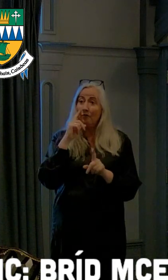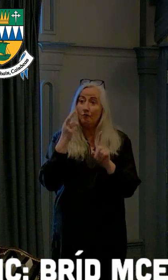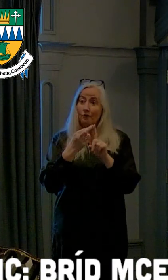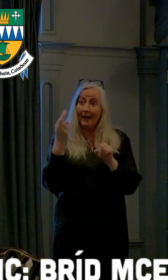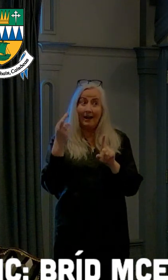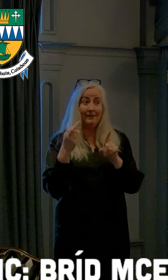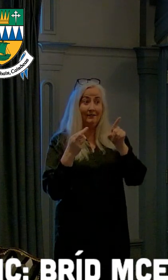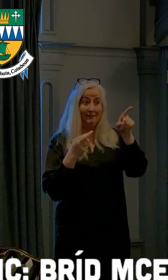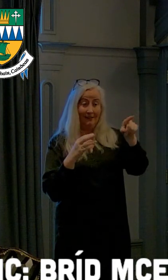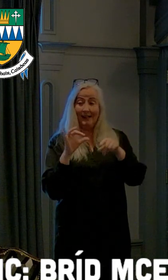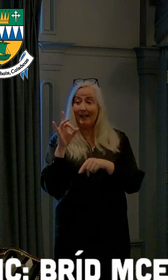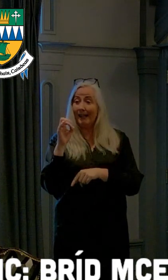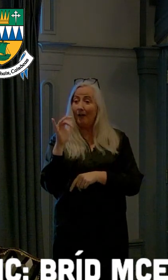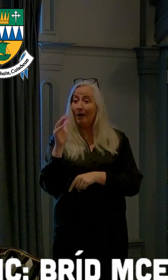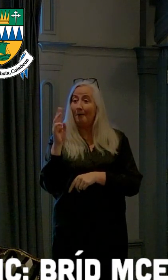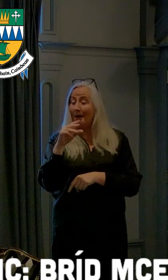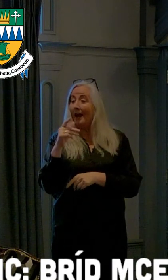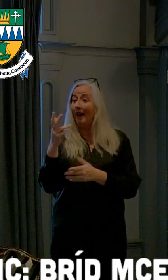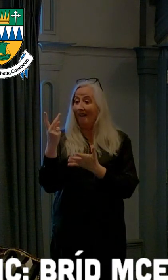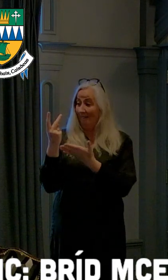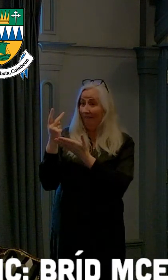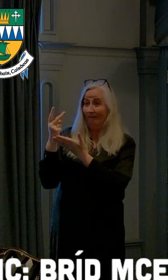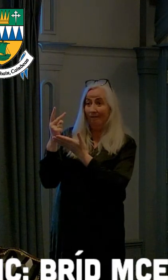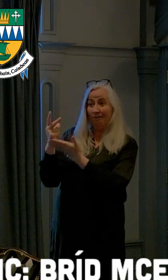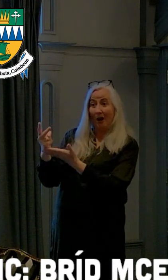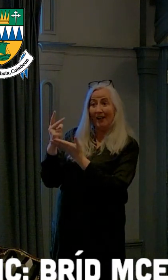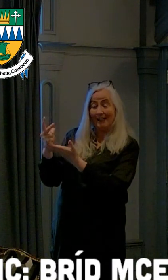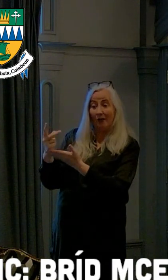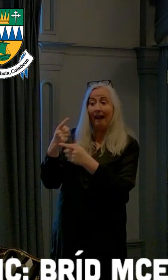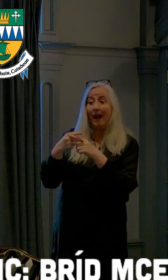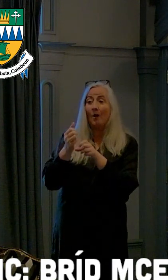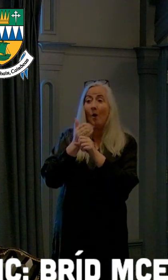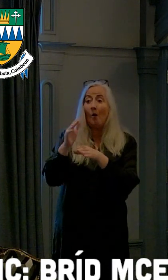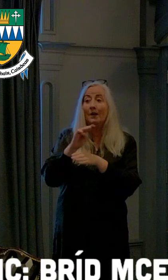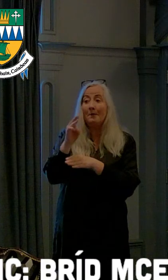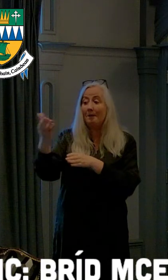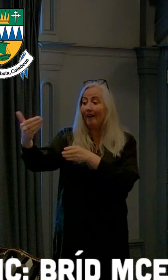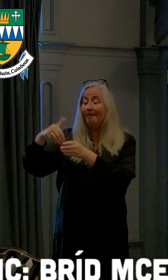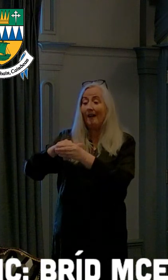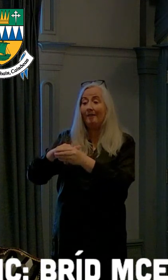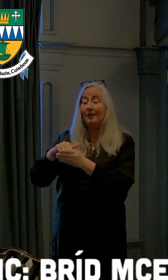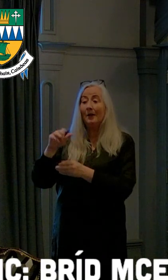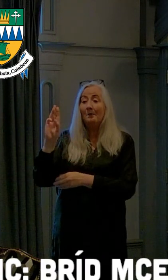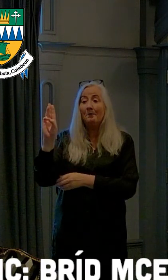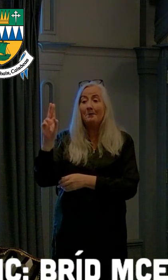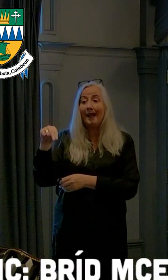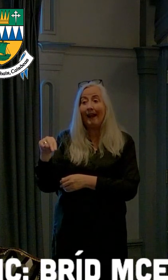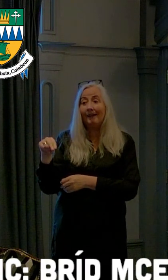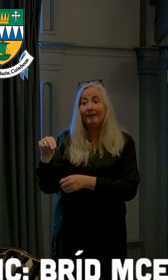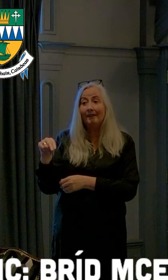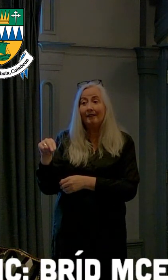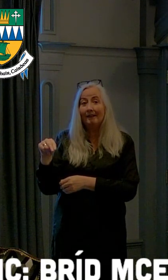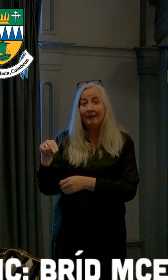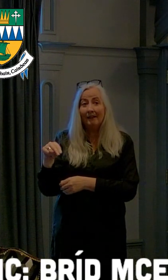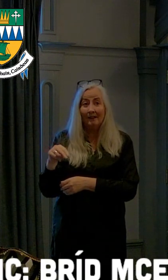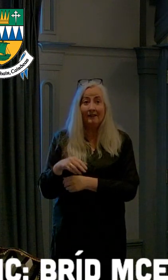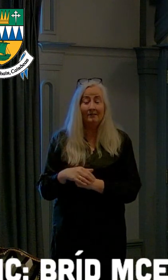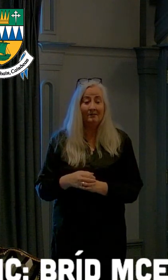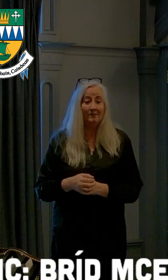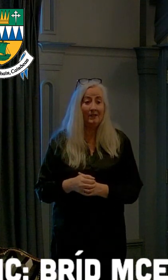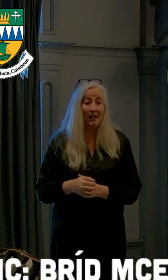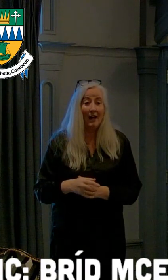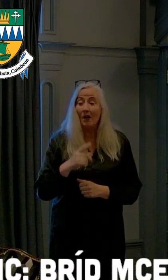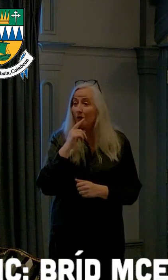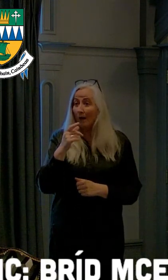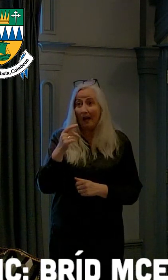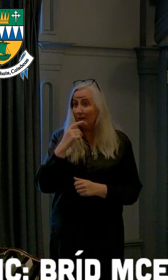of the likes of yourself as a volunteer and all the people that are involved in the PPN. People are so gracious and giving of